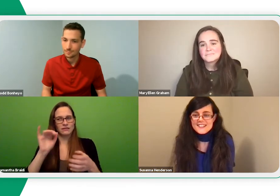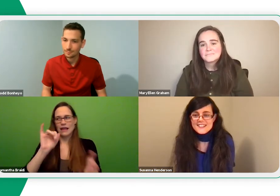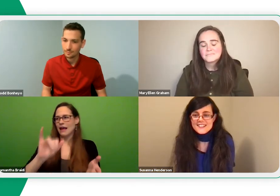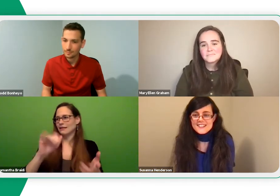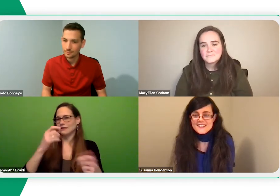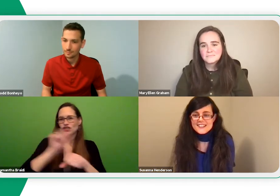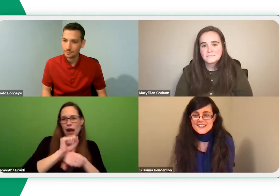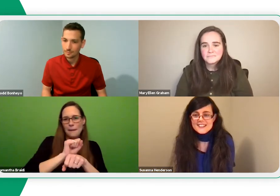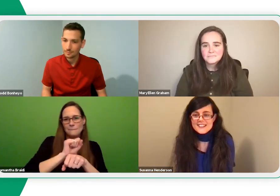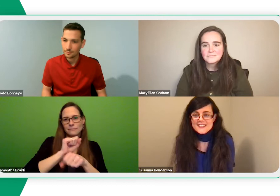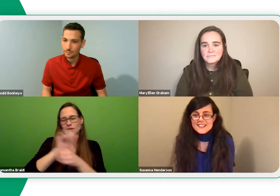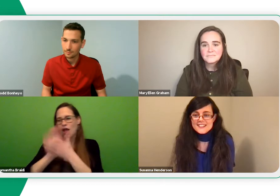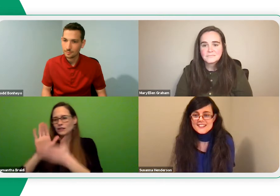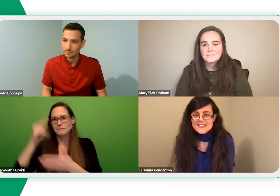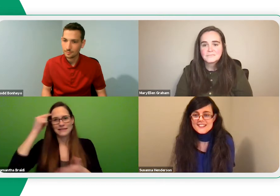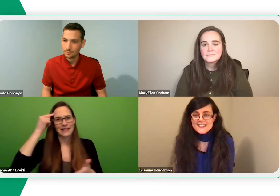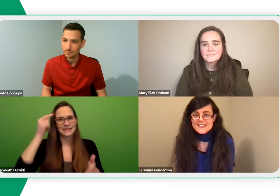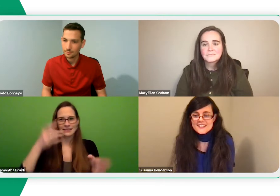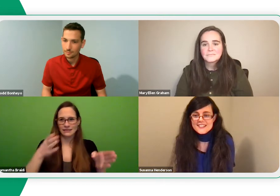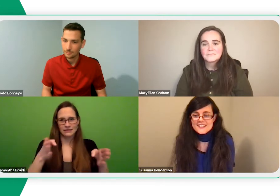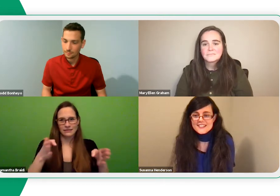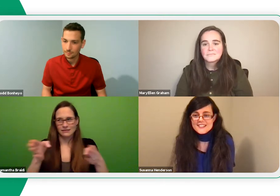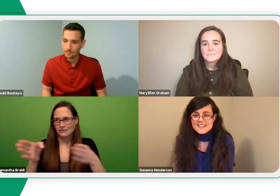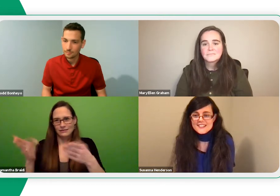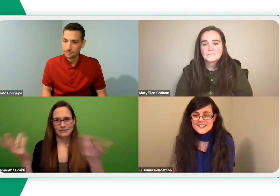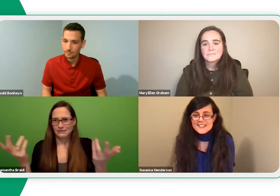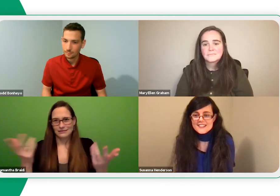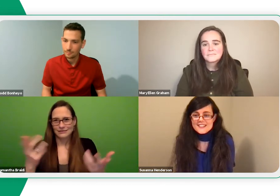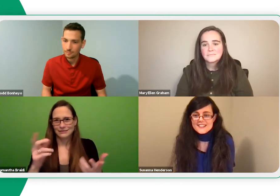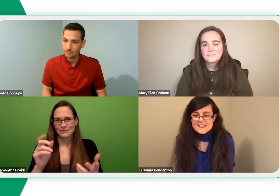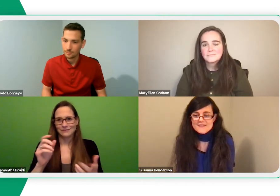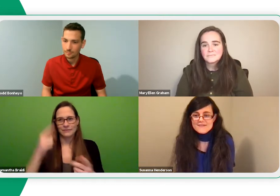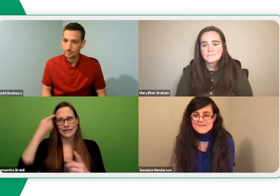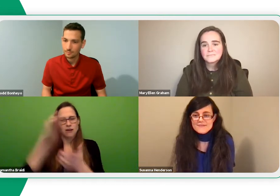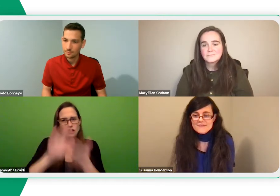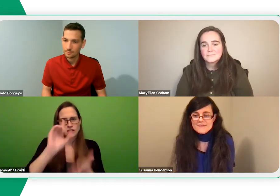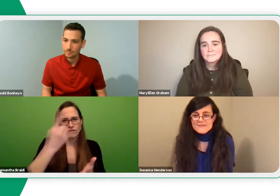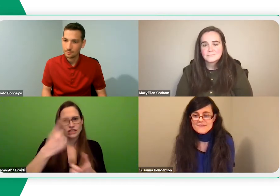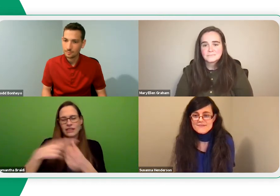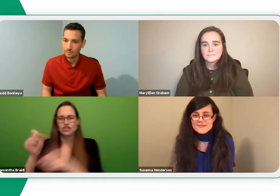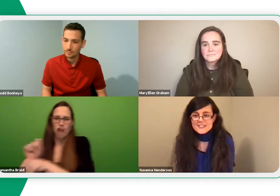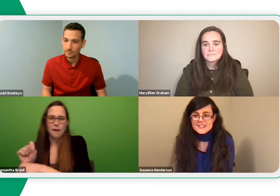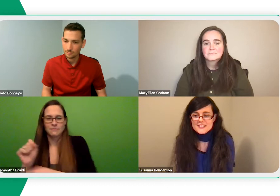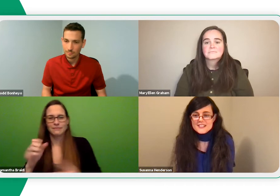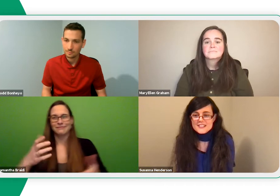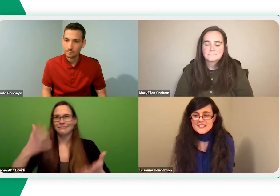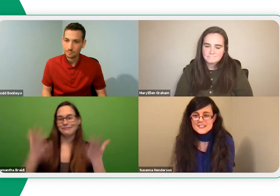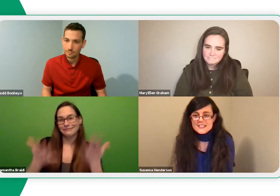going to work. So I think the focus has shifted a bit from employment to college